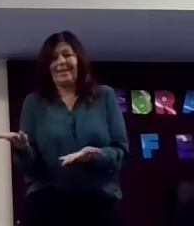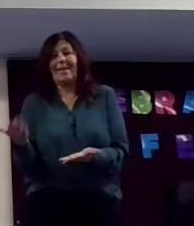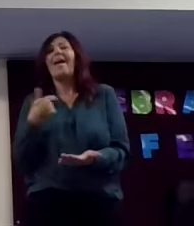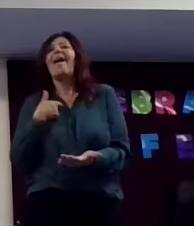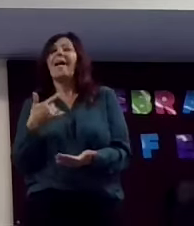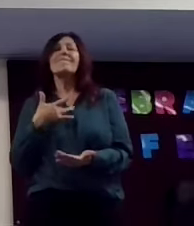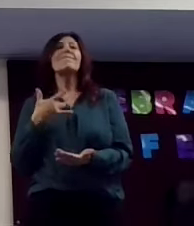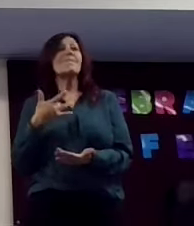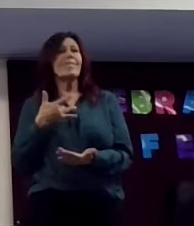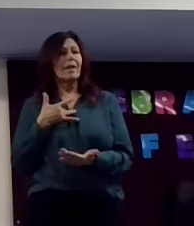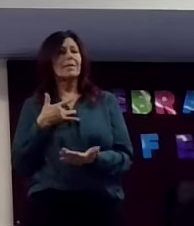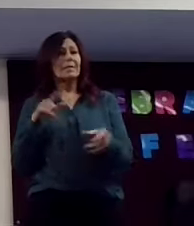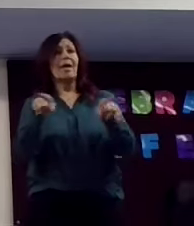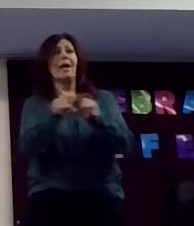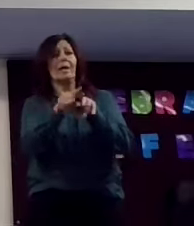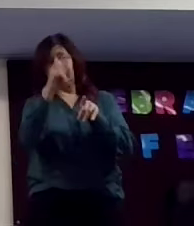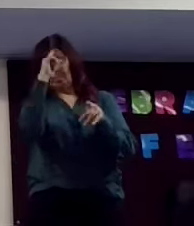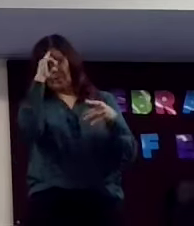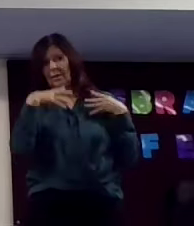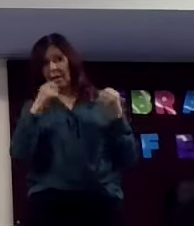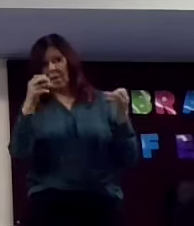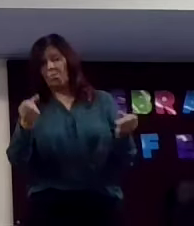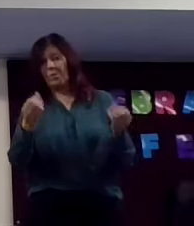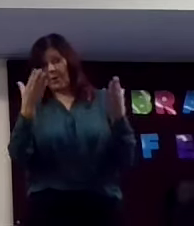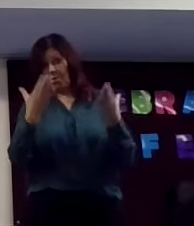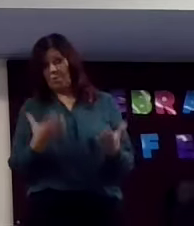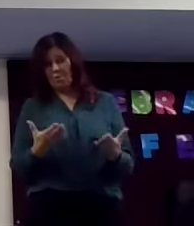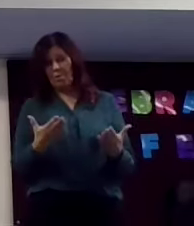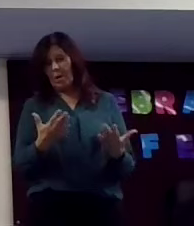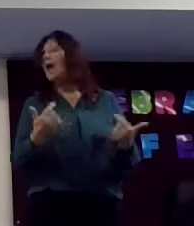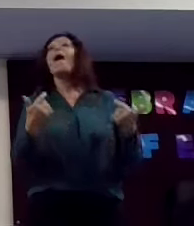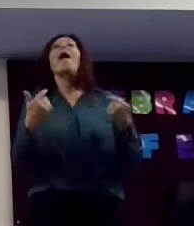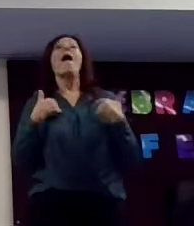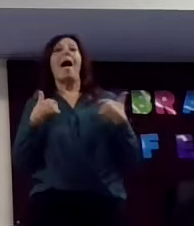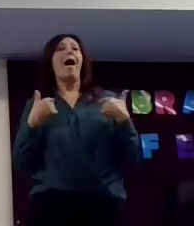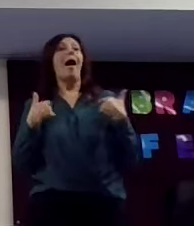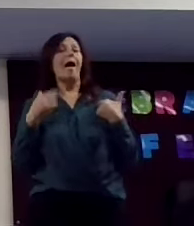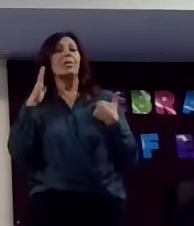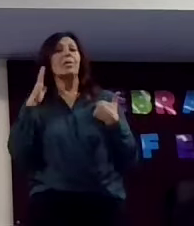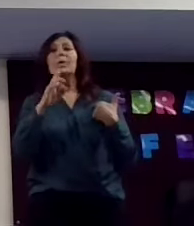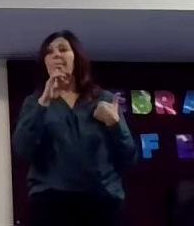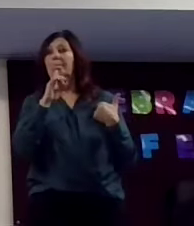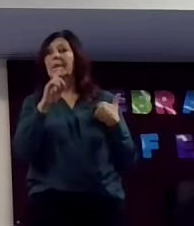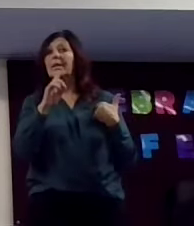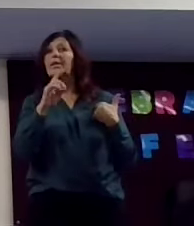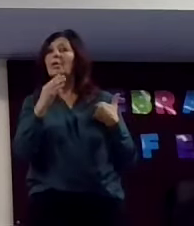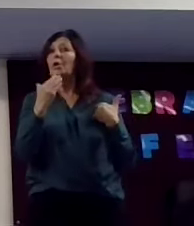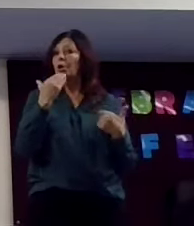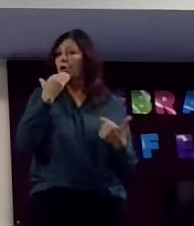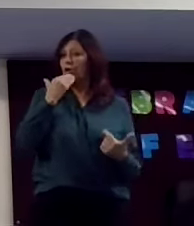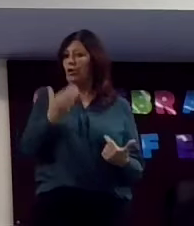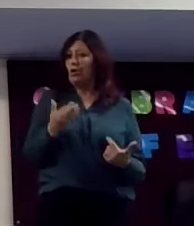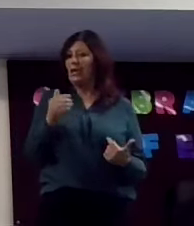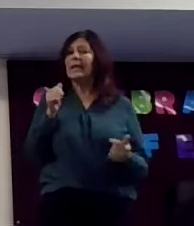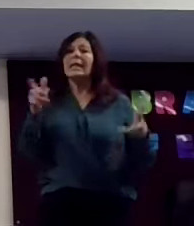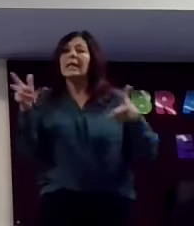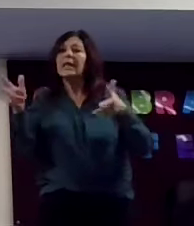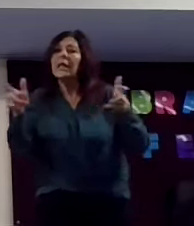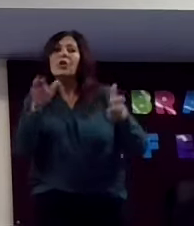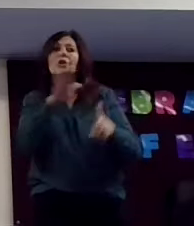I felt that as a mental health provider, I would be particularly good at hearing